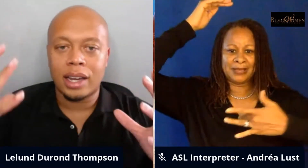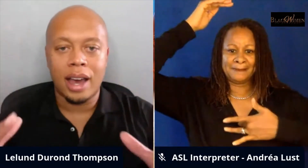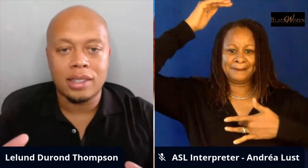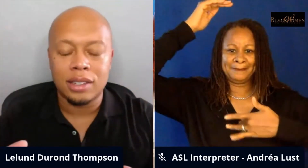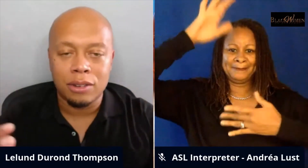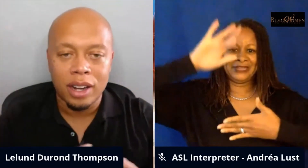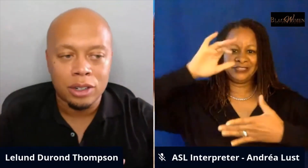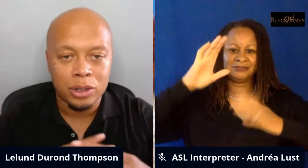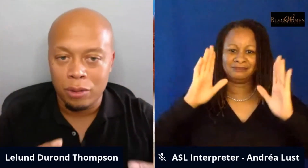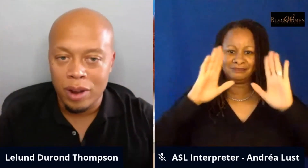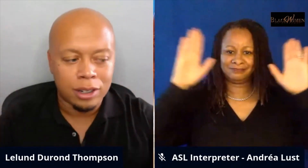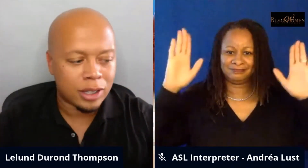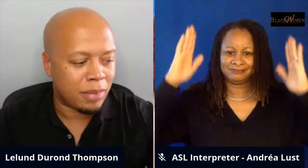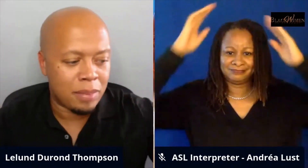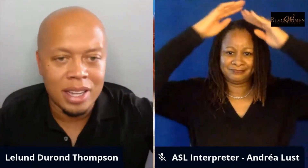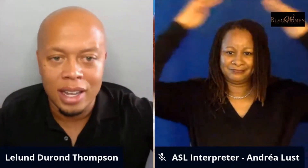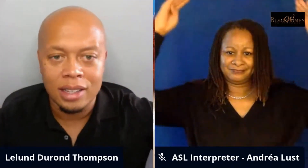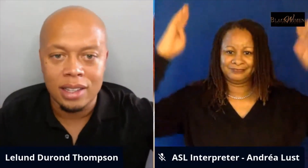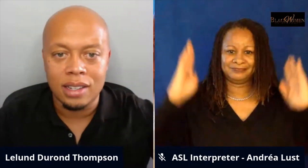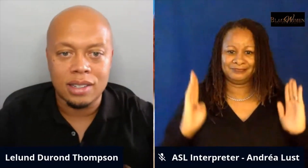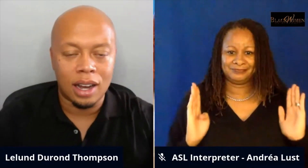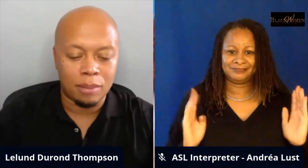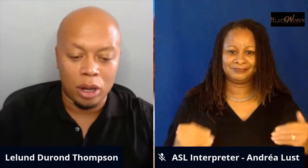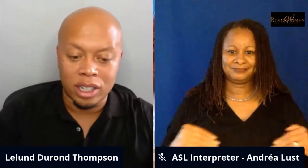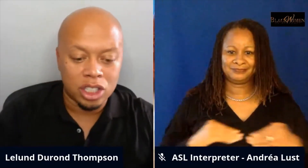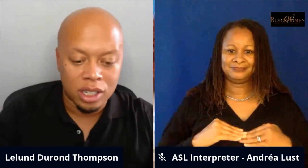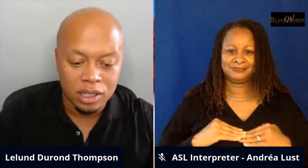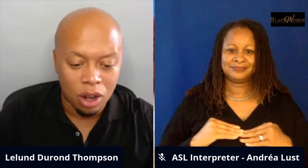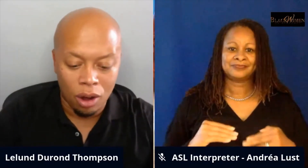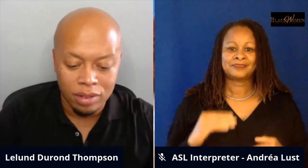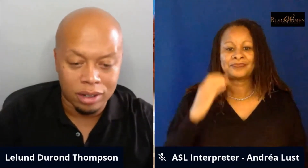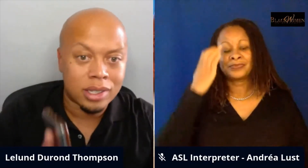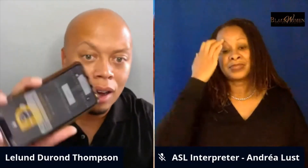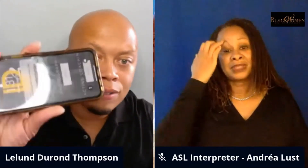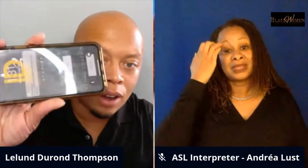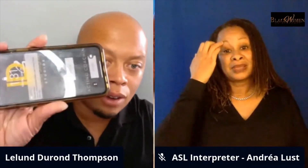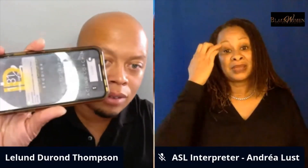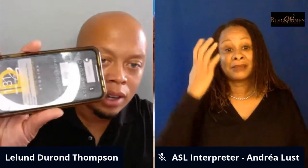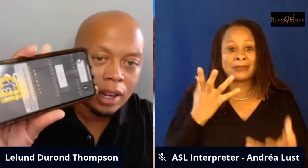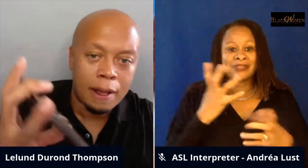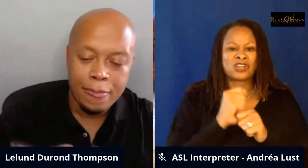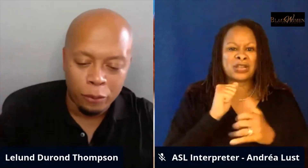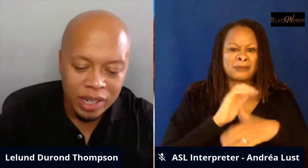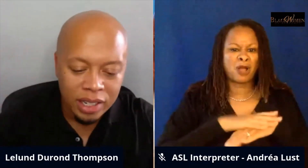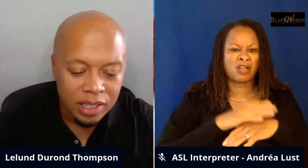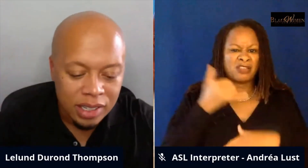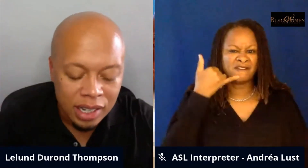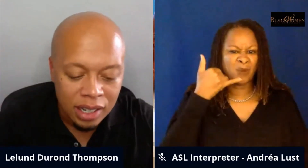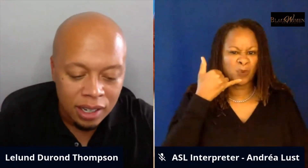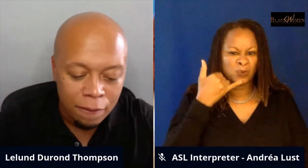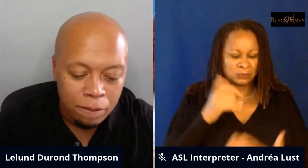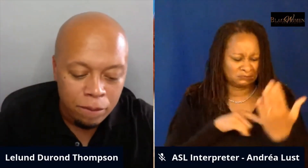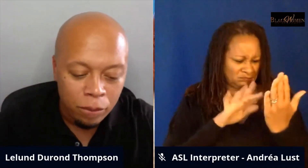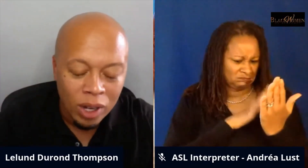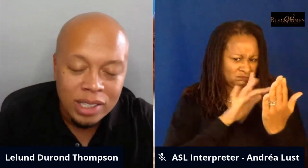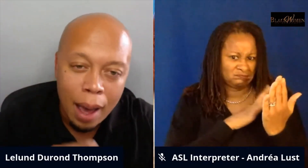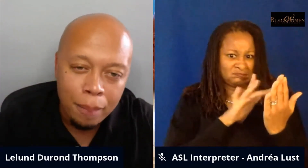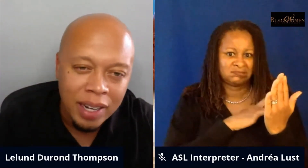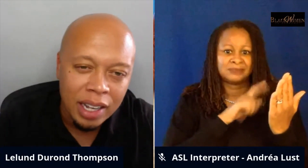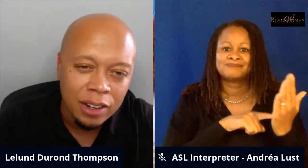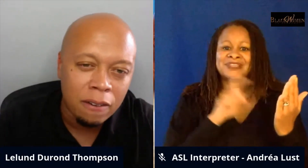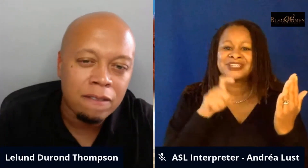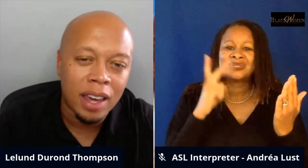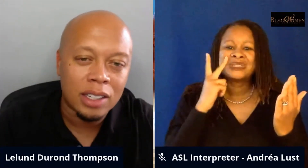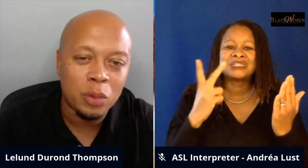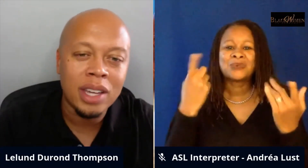a lot of casting directors or directors may be getting these auditions on their cell phone, we need to see what's